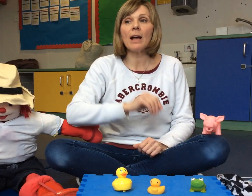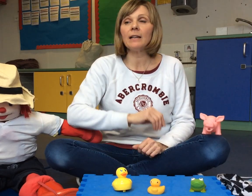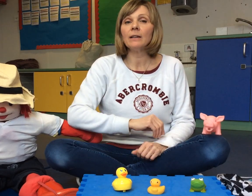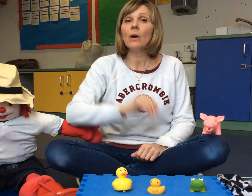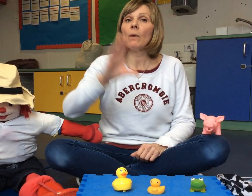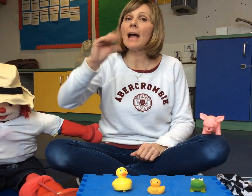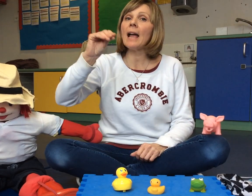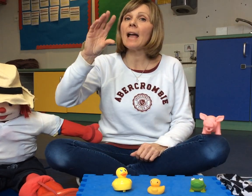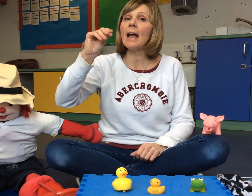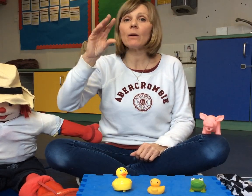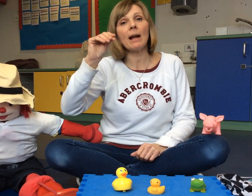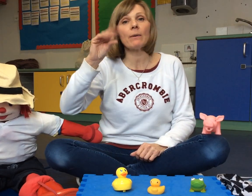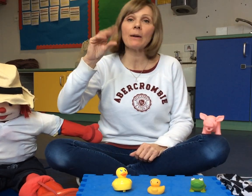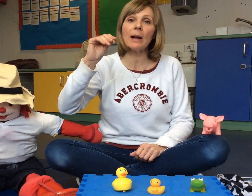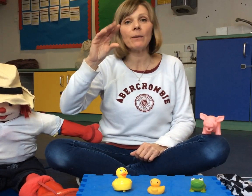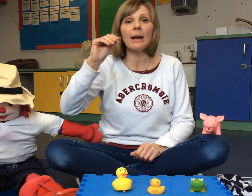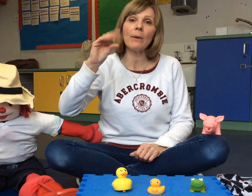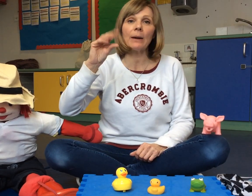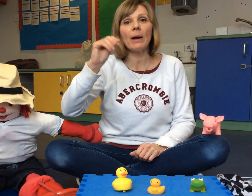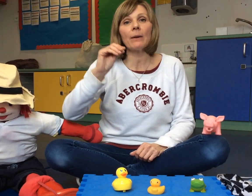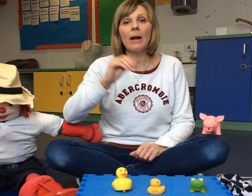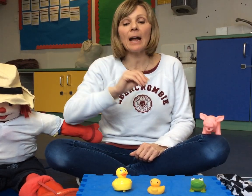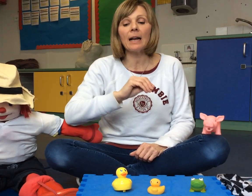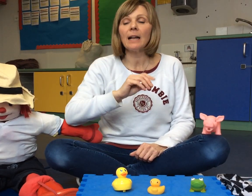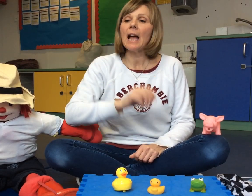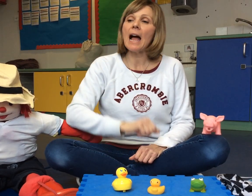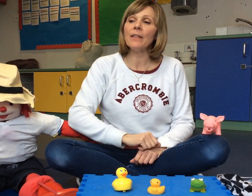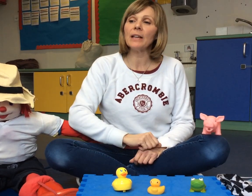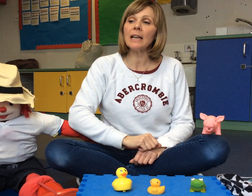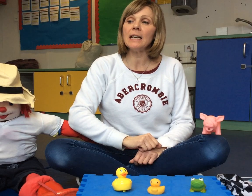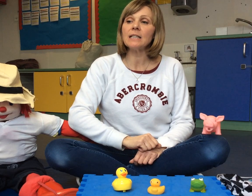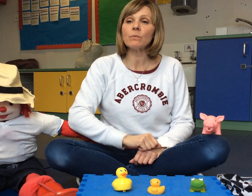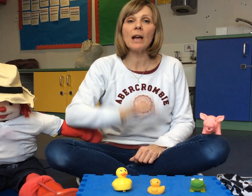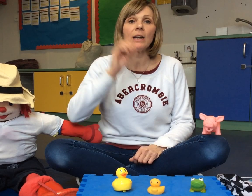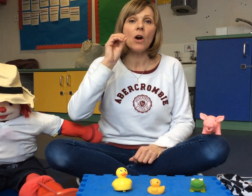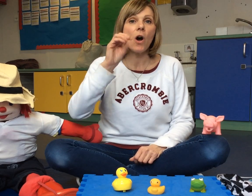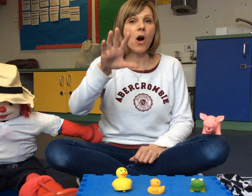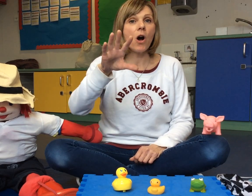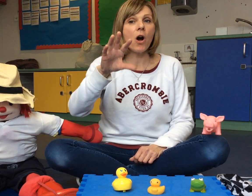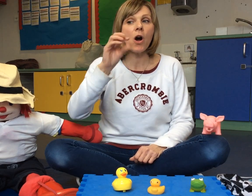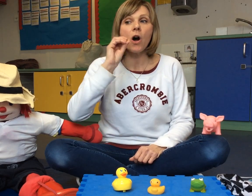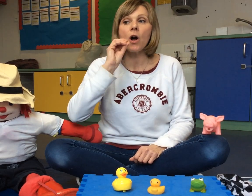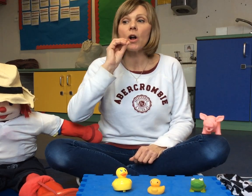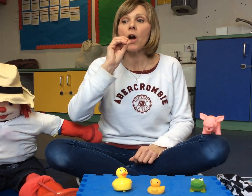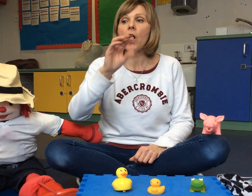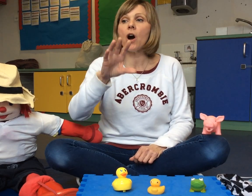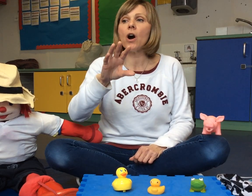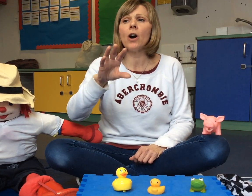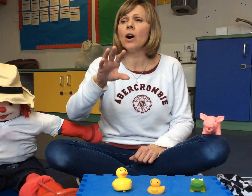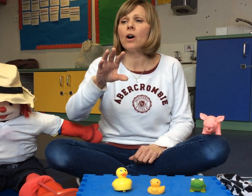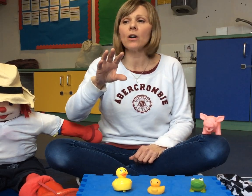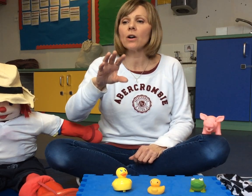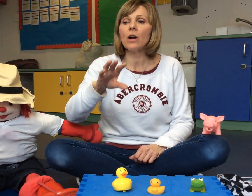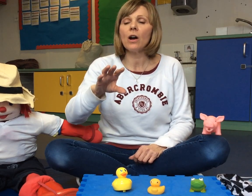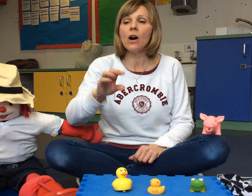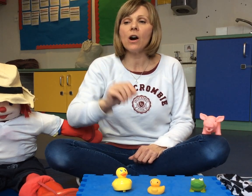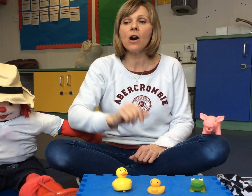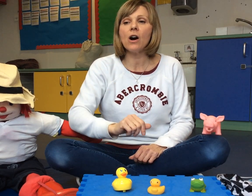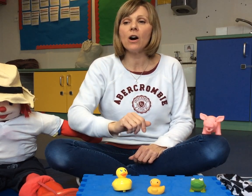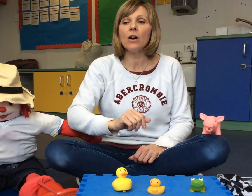went quack, quack, quack, quack, quack, quack, quack, quack. And the geese went honk, honk,